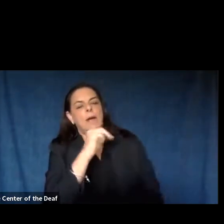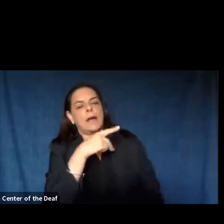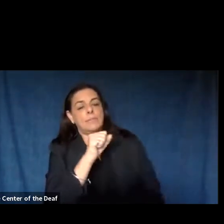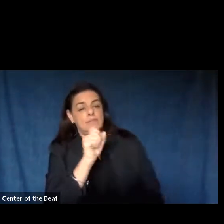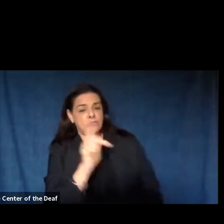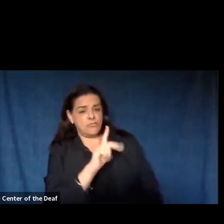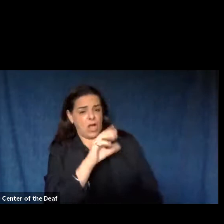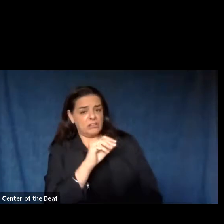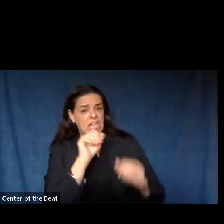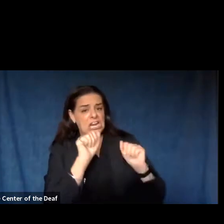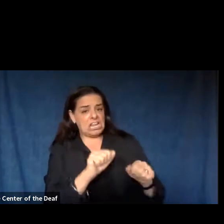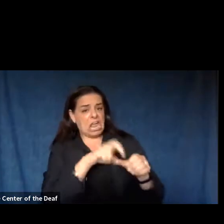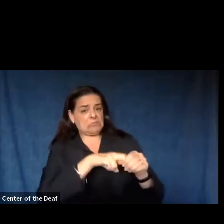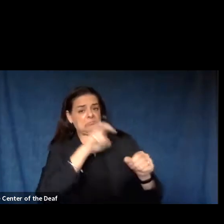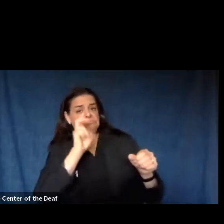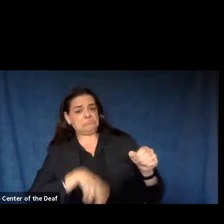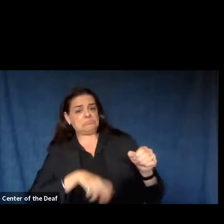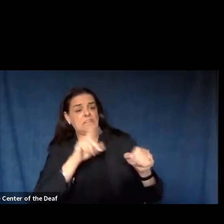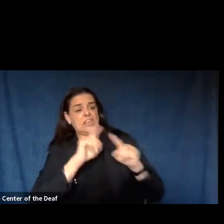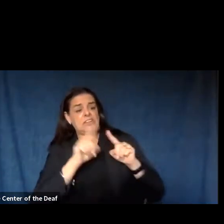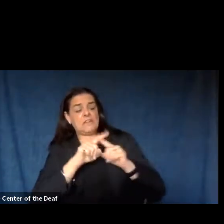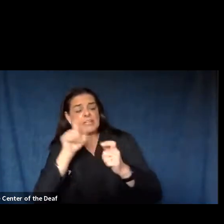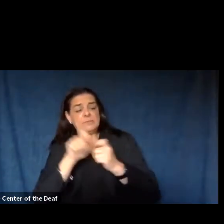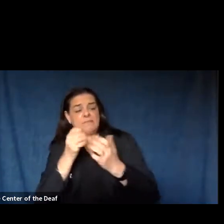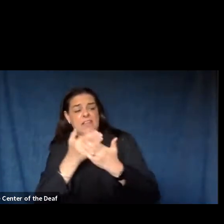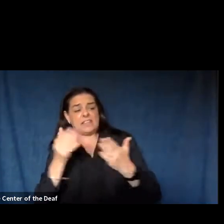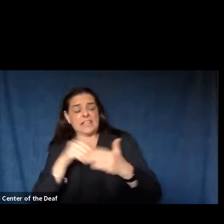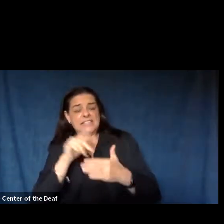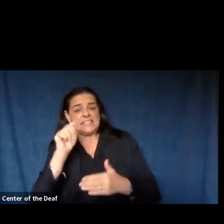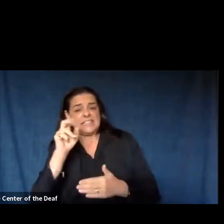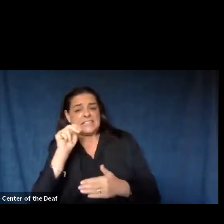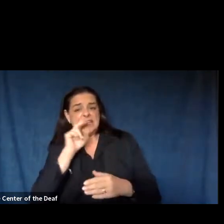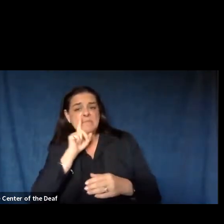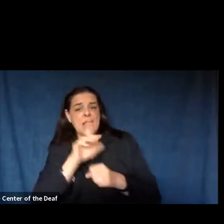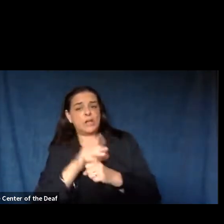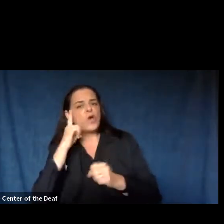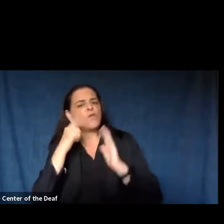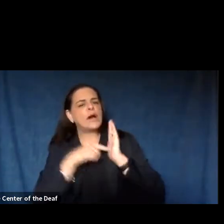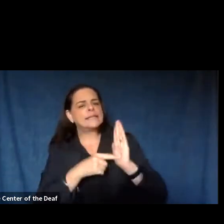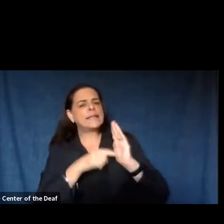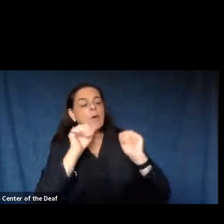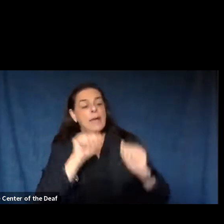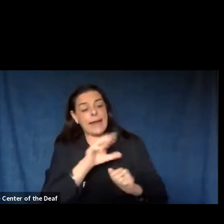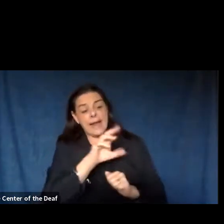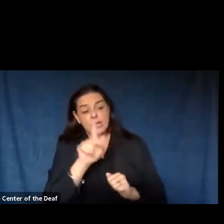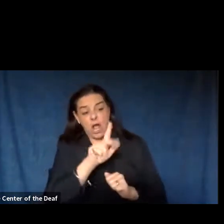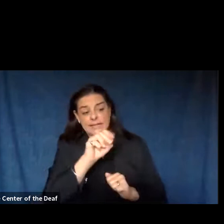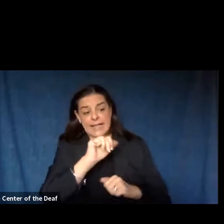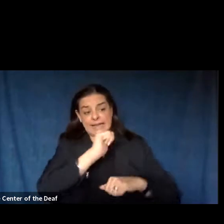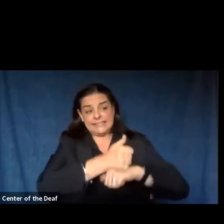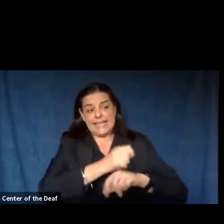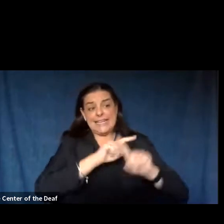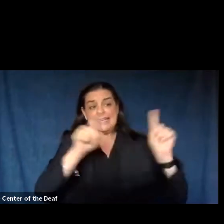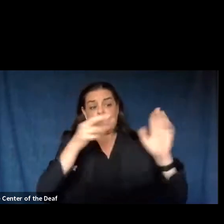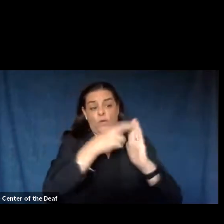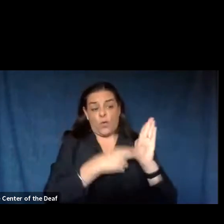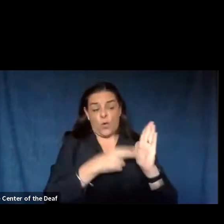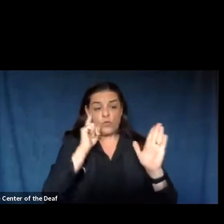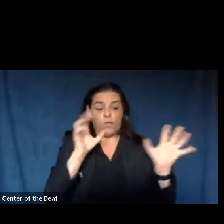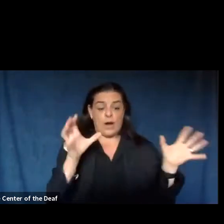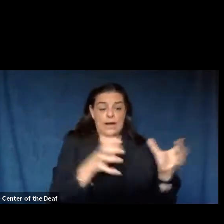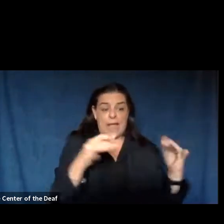of particular aspects of the Tennessee Pledge? For example, can Knox County still place different standards for gatherings? That's again